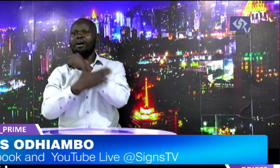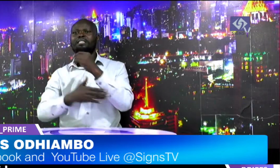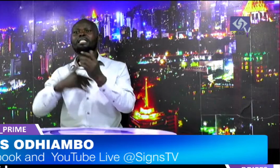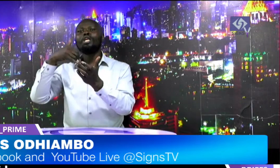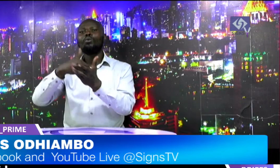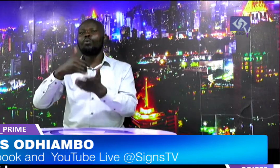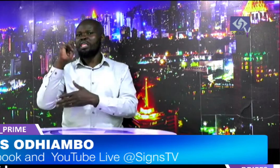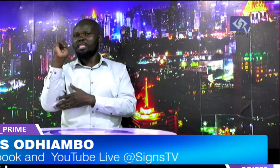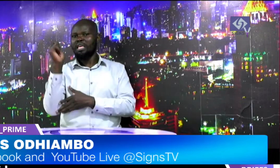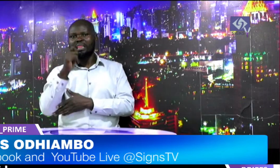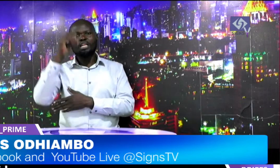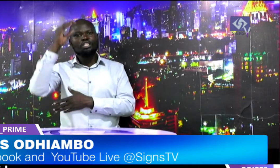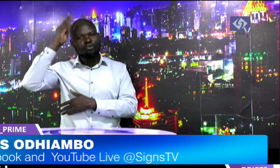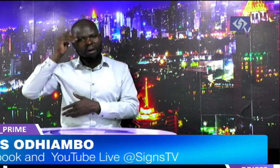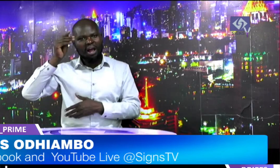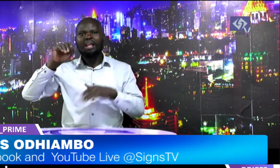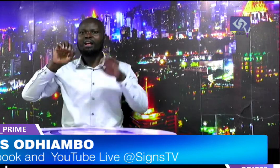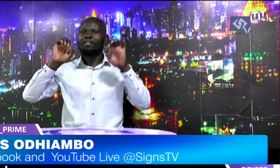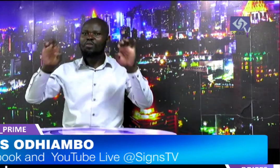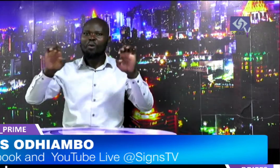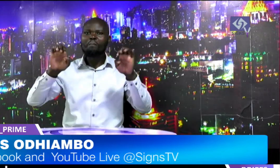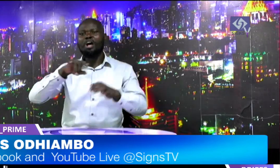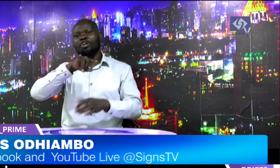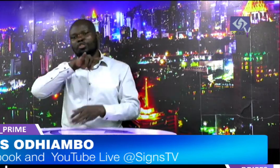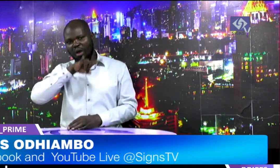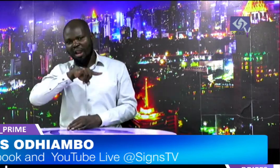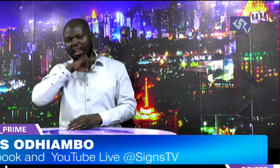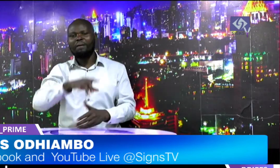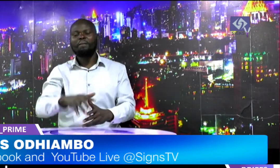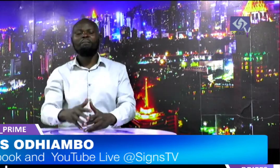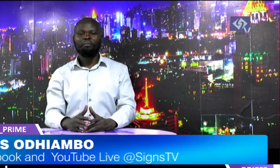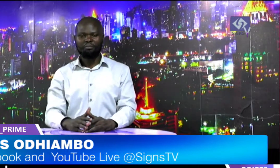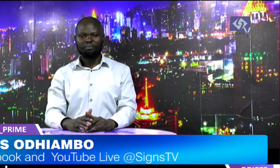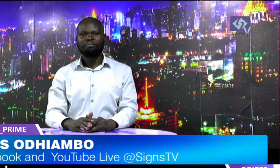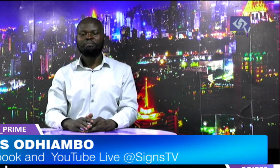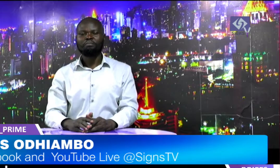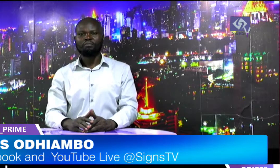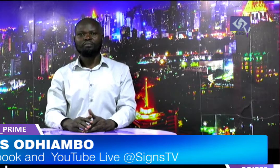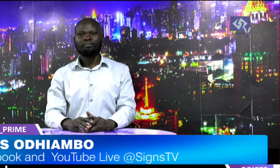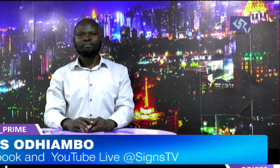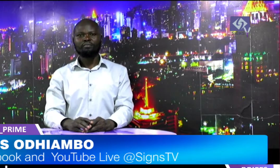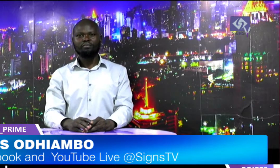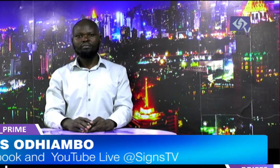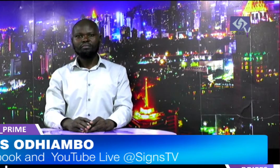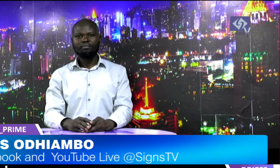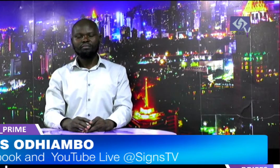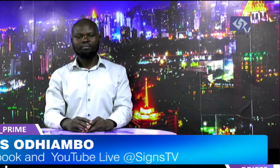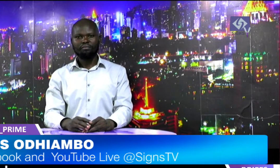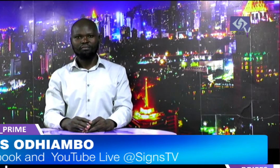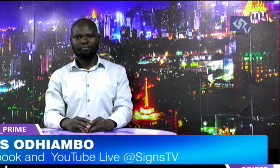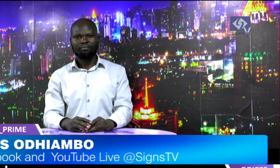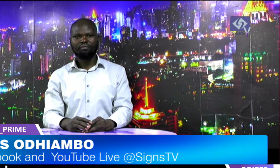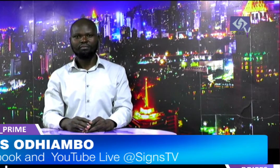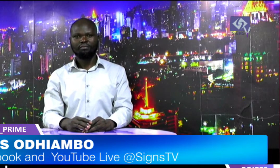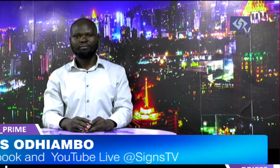organizations drawn from 4 counties, including Kenya, Somalia, Ethiopia, and Uganda.